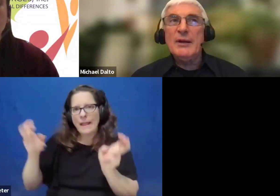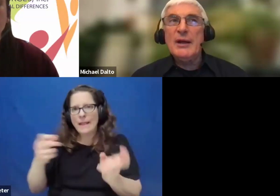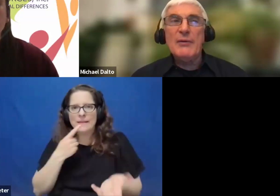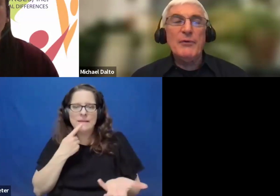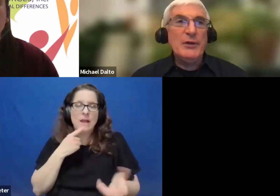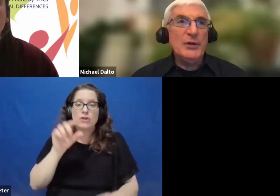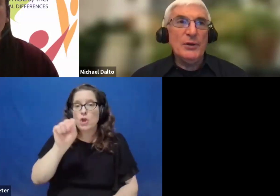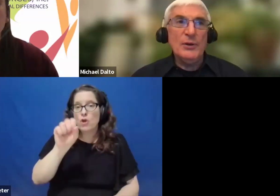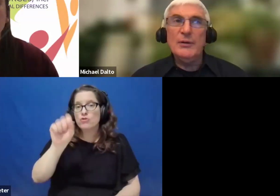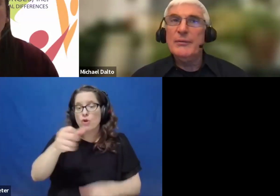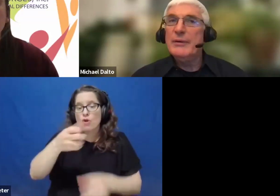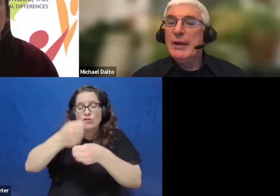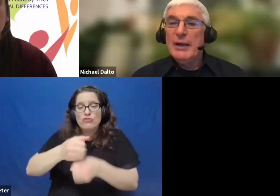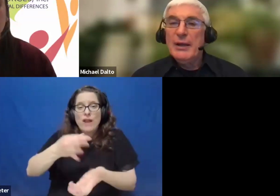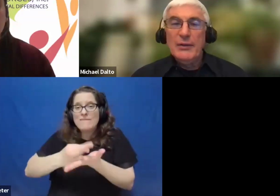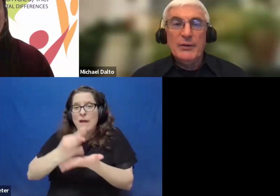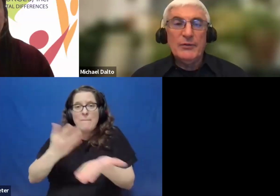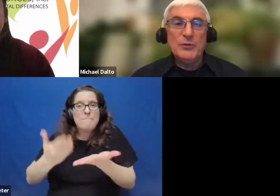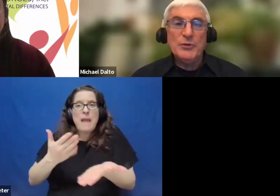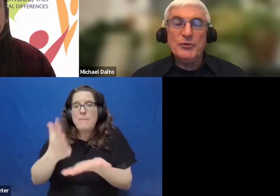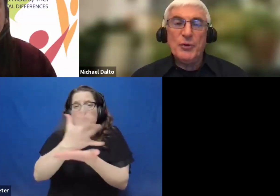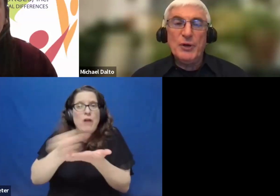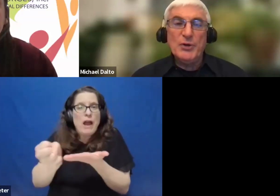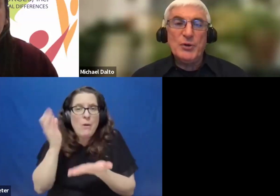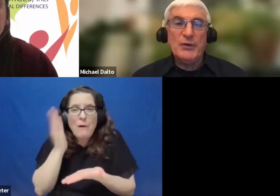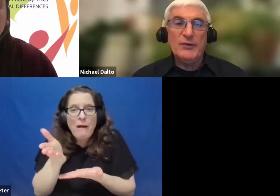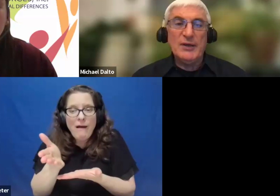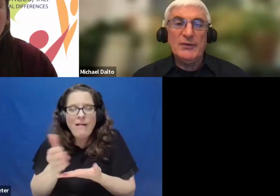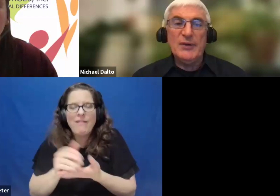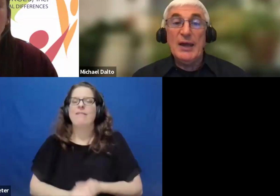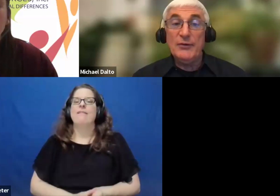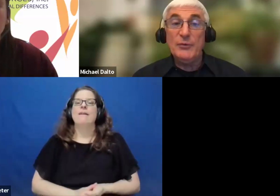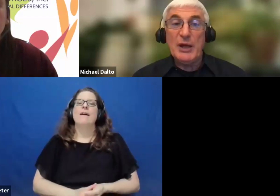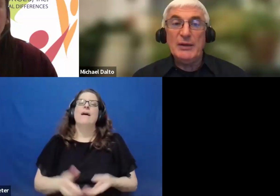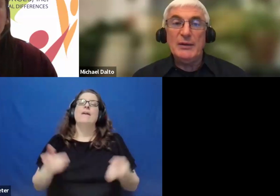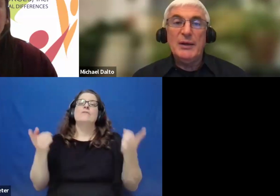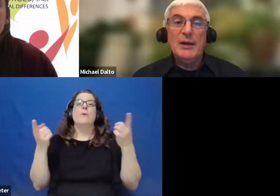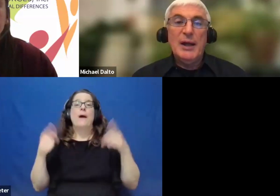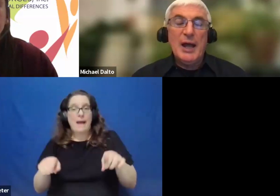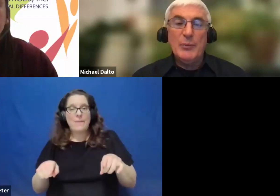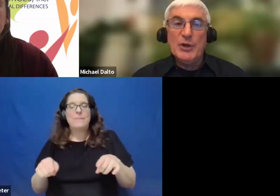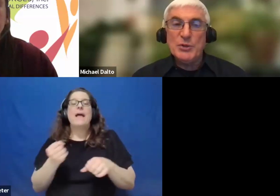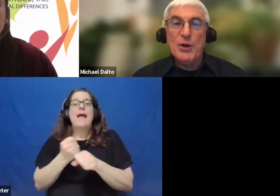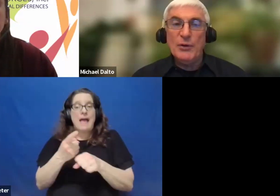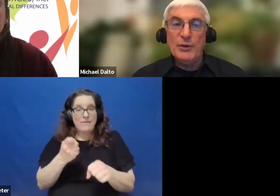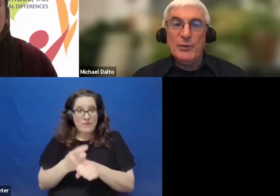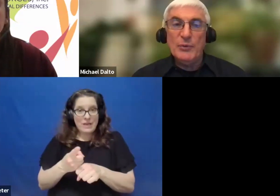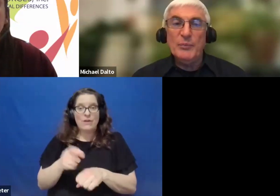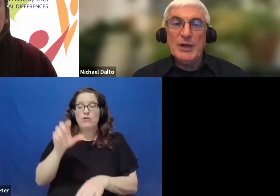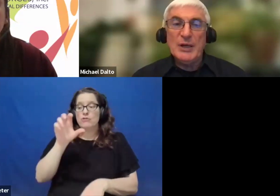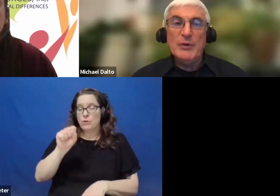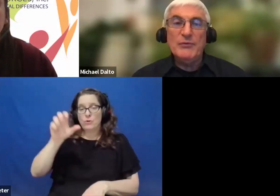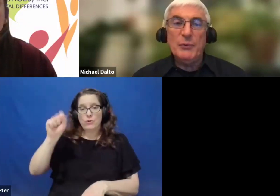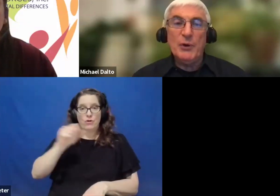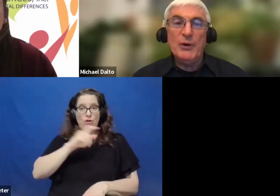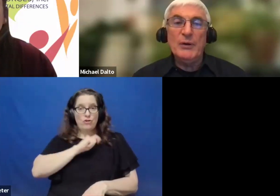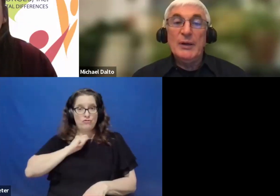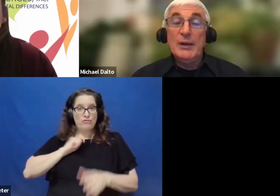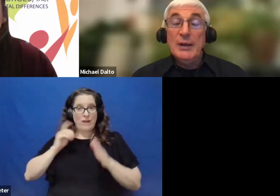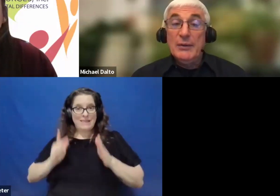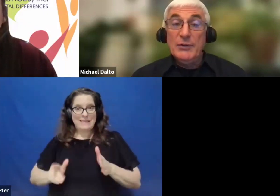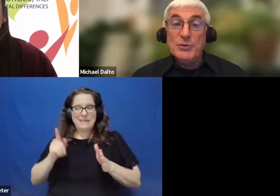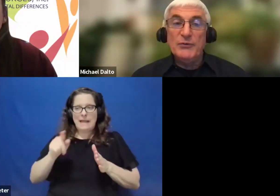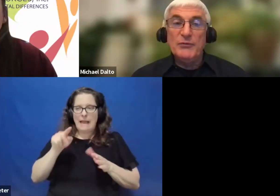And every year, the Social Security trustees estimate how much longer it will be